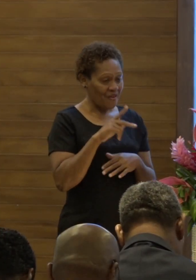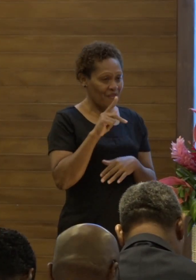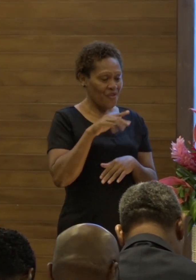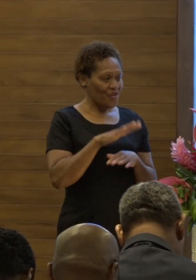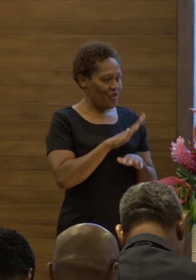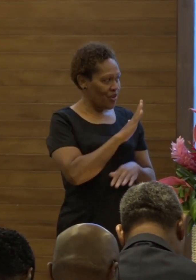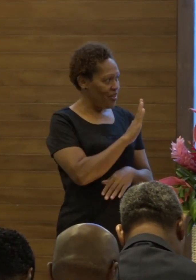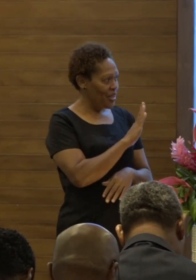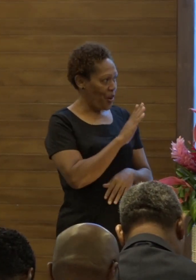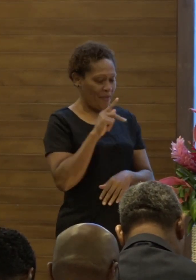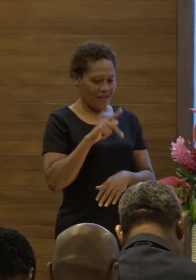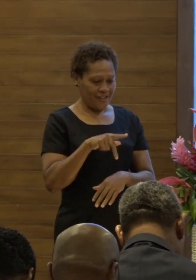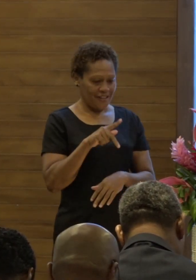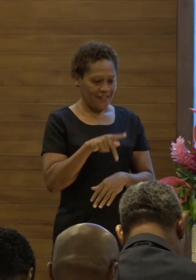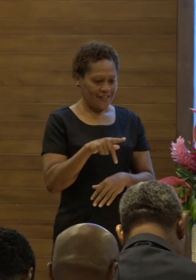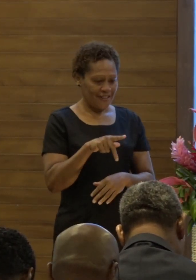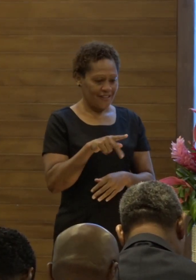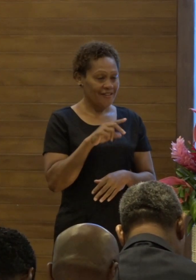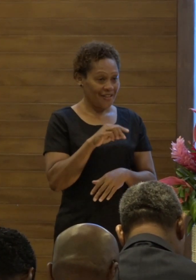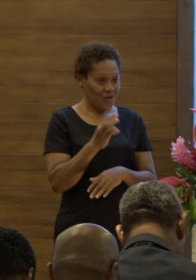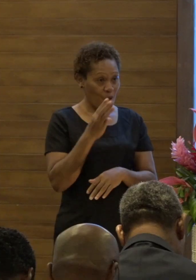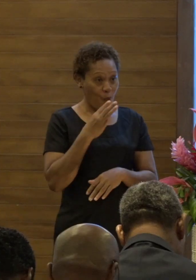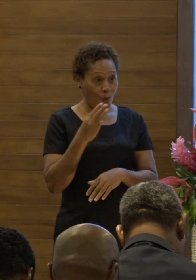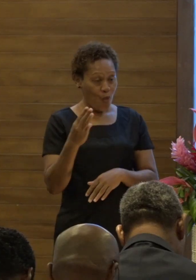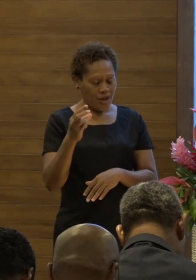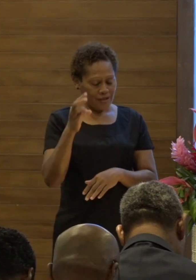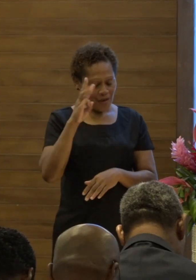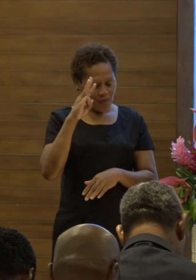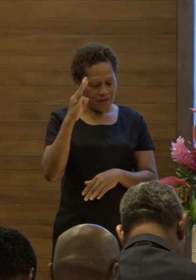presence, words of wisdom,